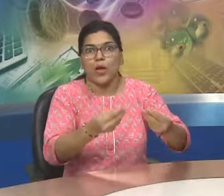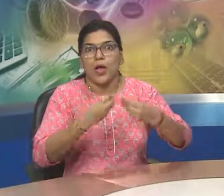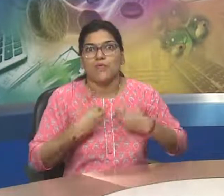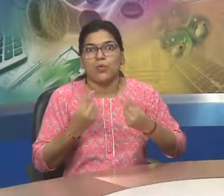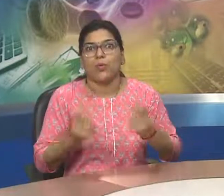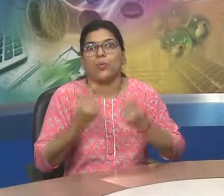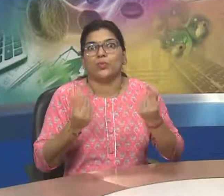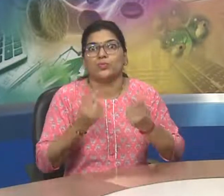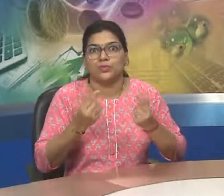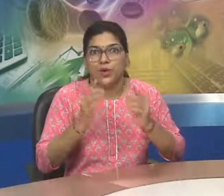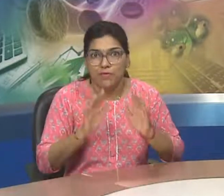when the